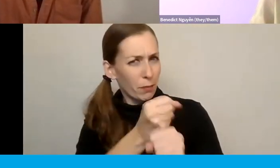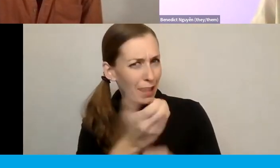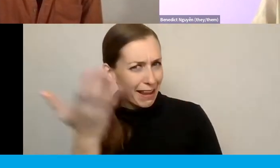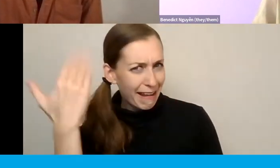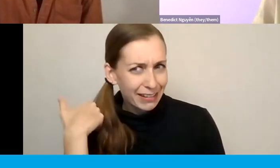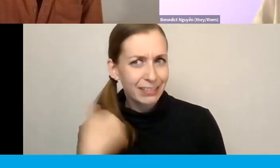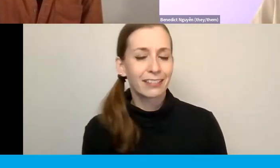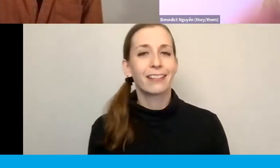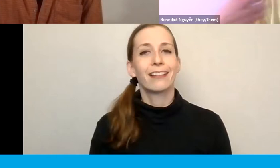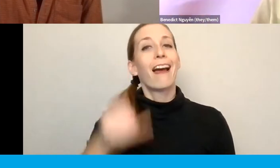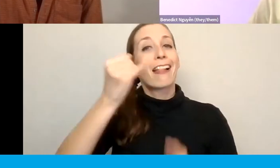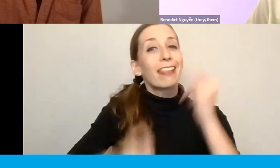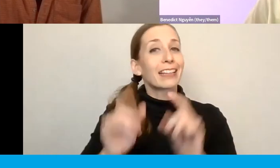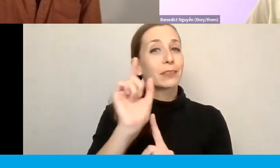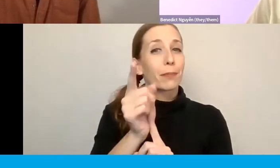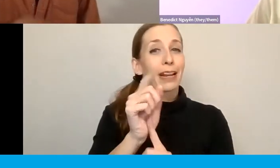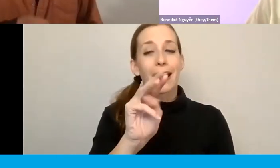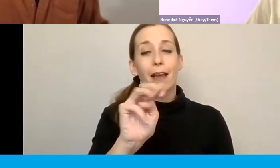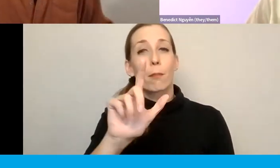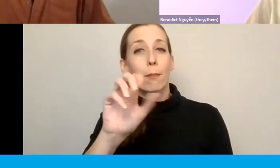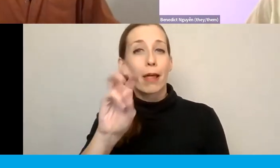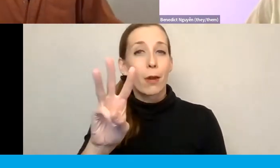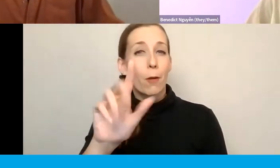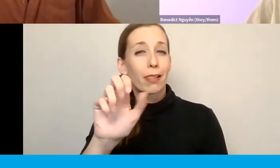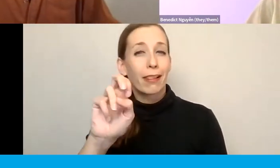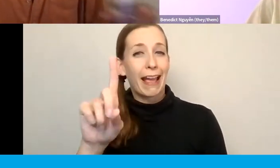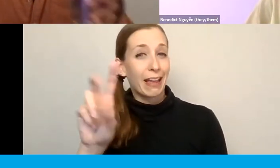in Mellowland, which you and I worked on together,